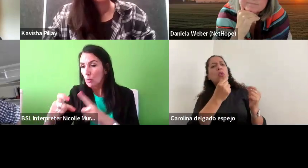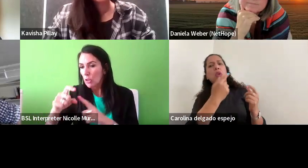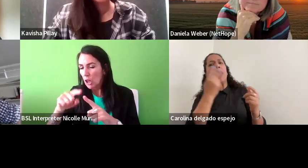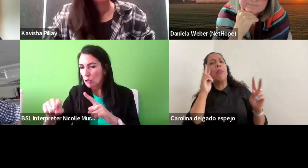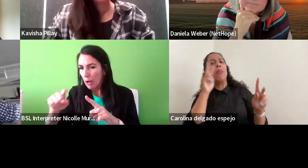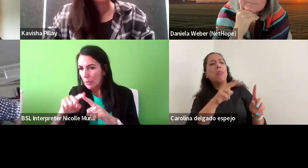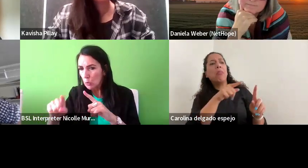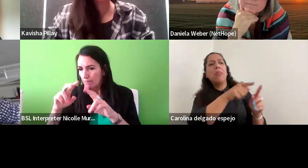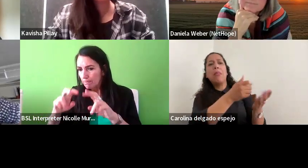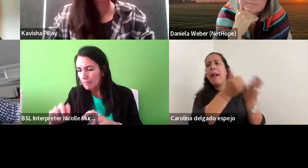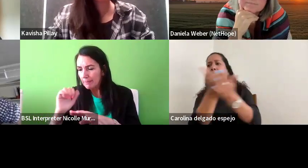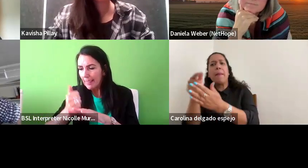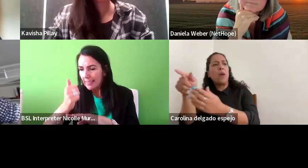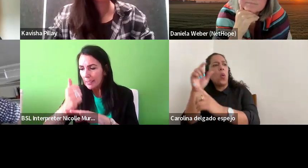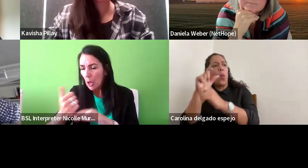launching, indeed, to ensure